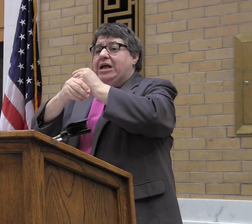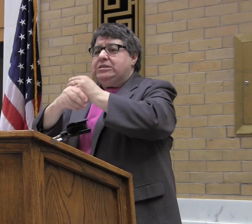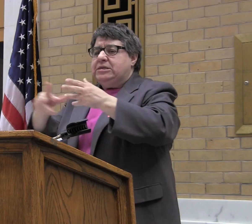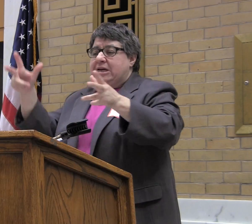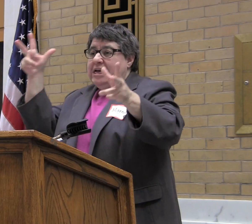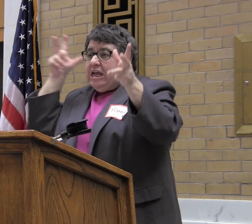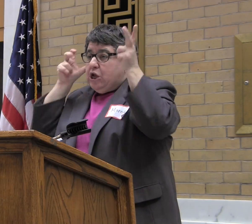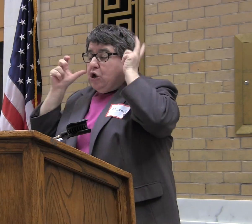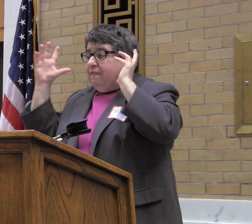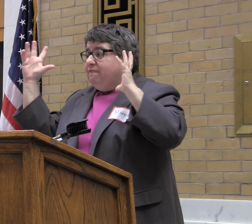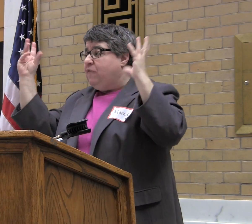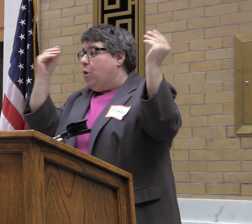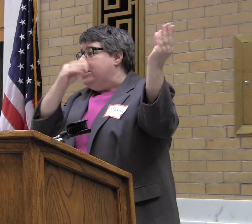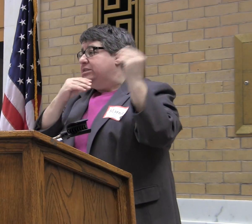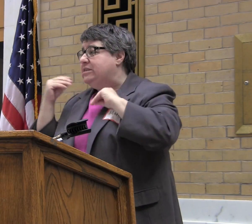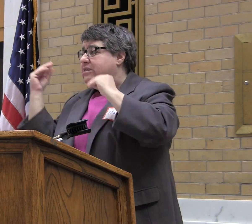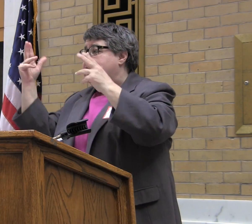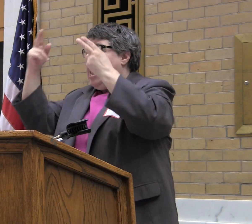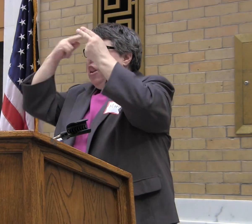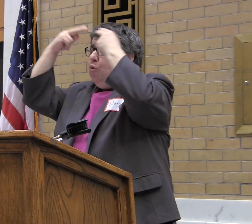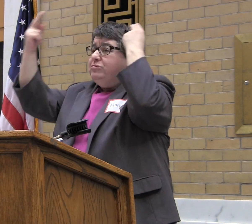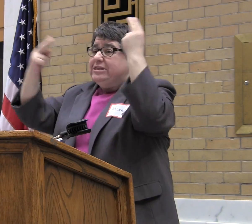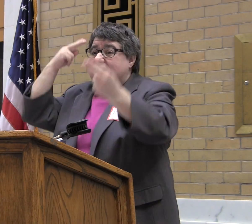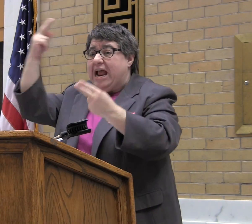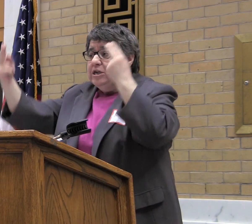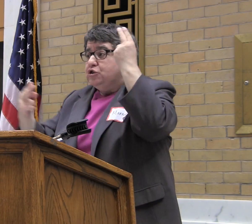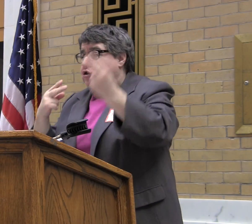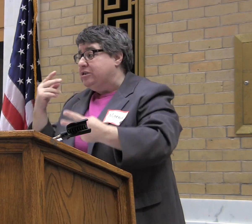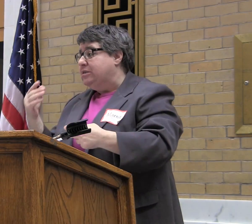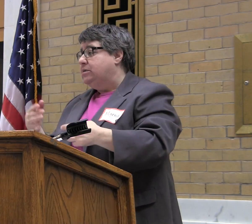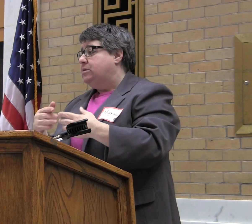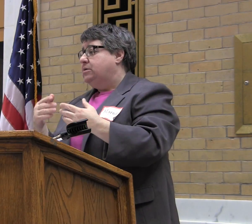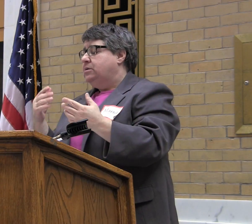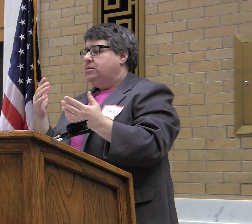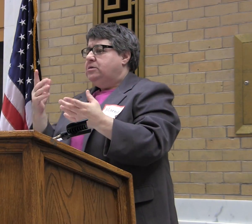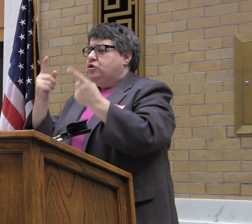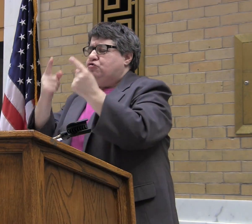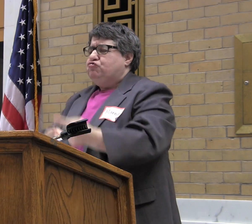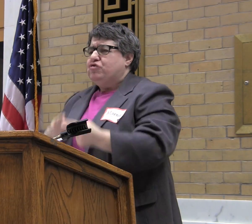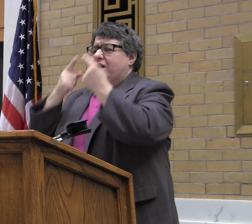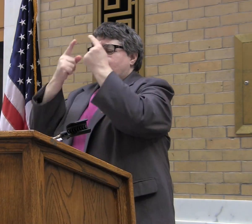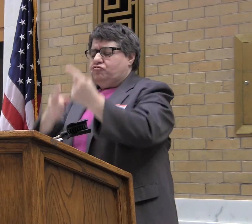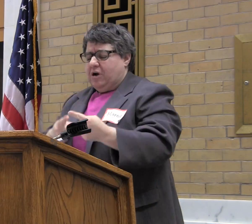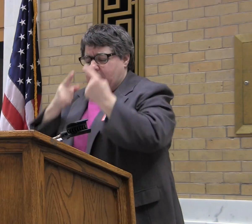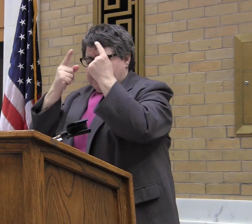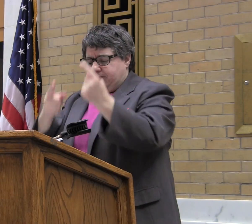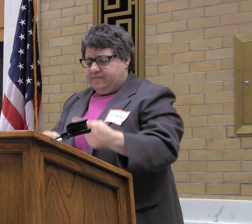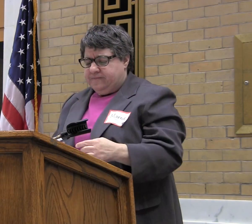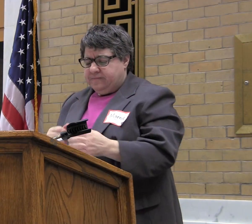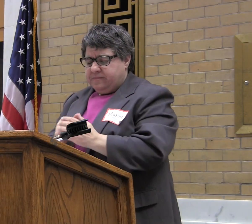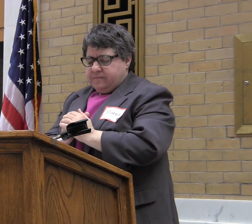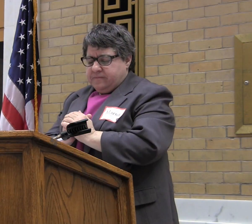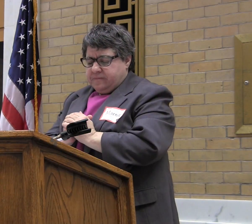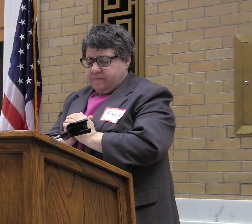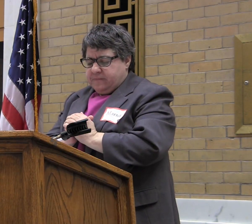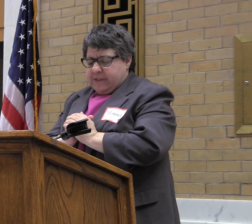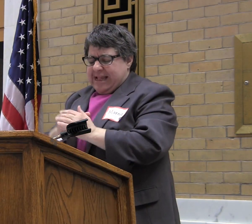behaviors. And also in secret places, I was hallucinating. I was